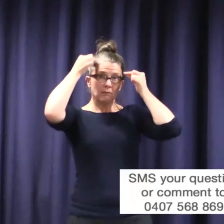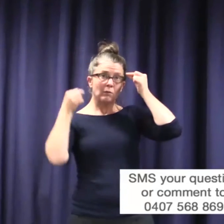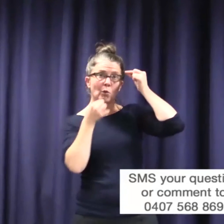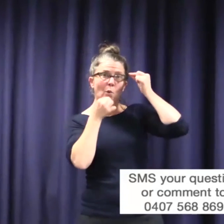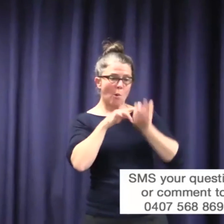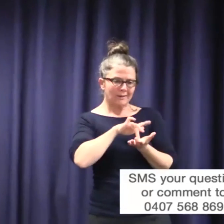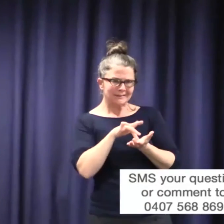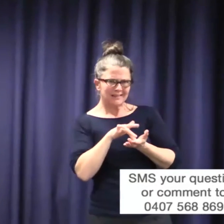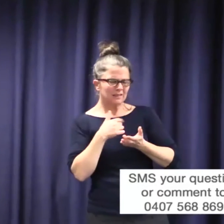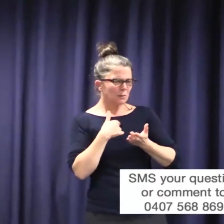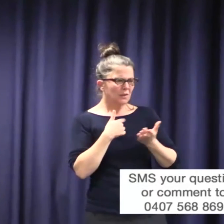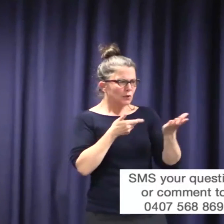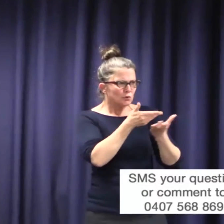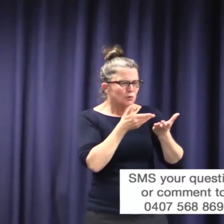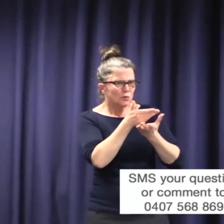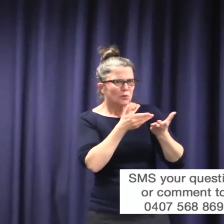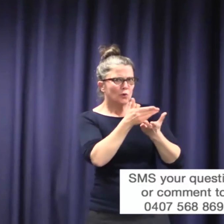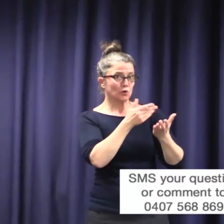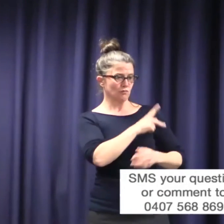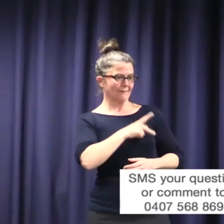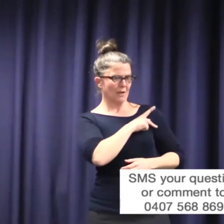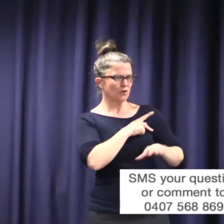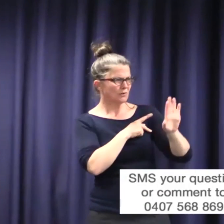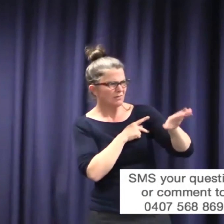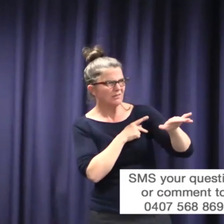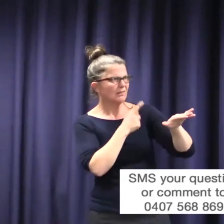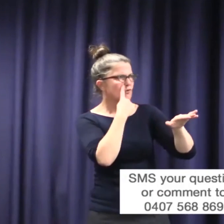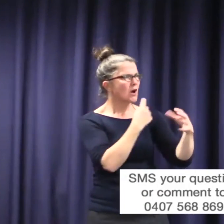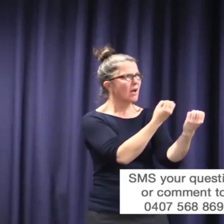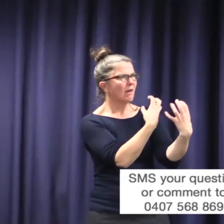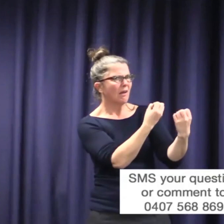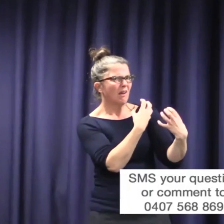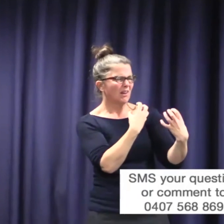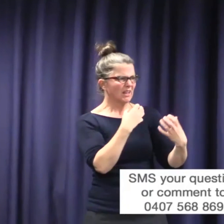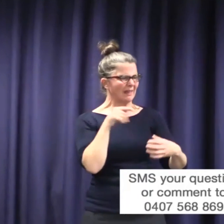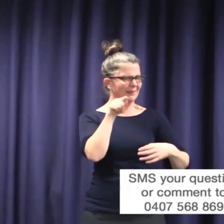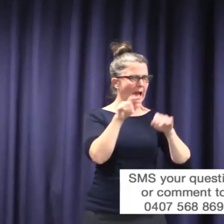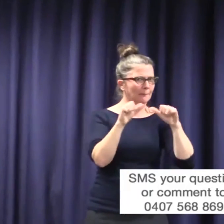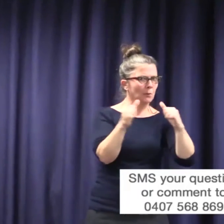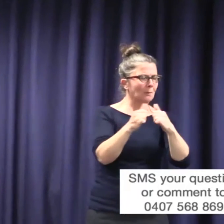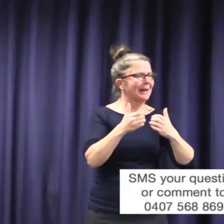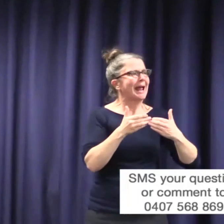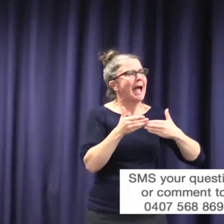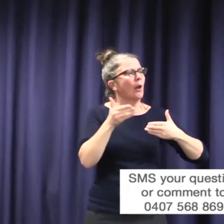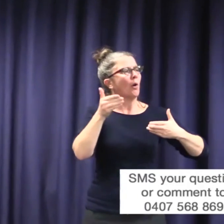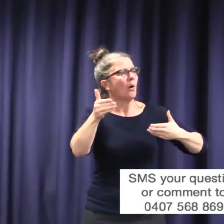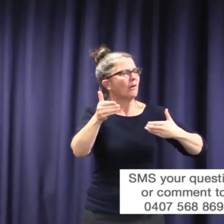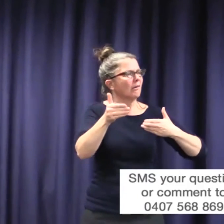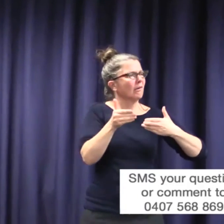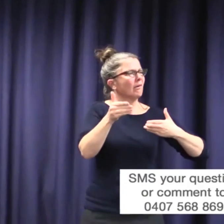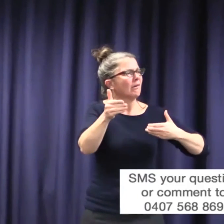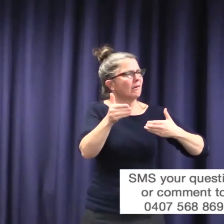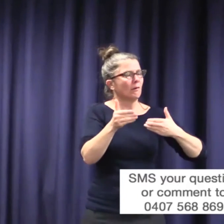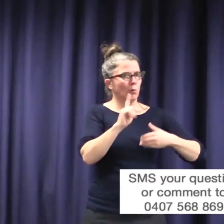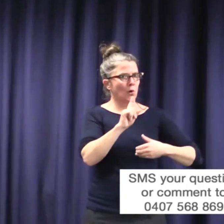talking to practitioners to just try and get some indication as to how long they think appointments will go. So